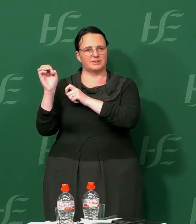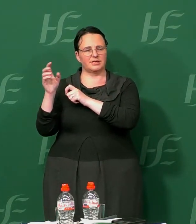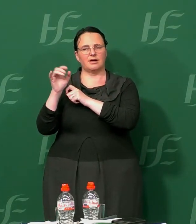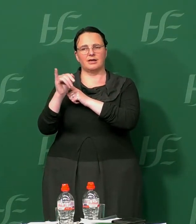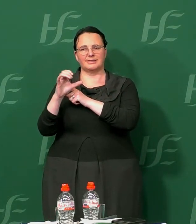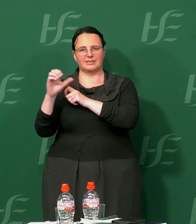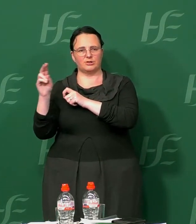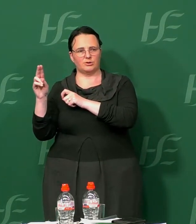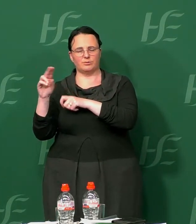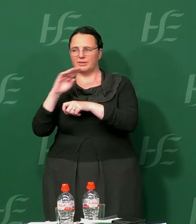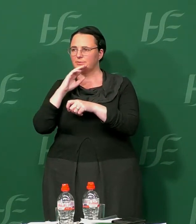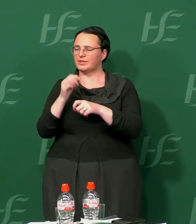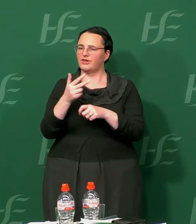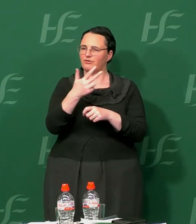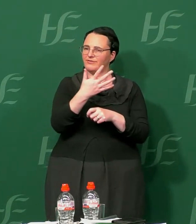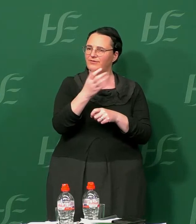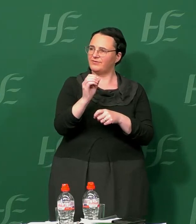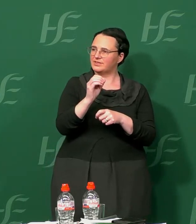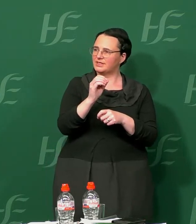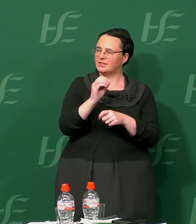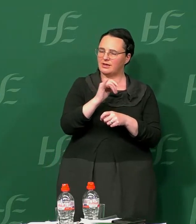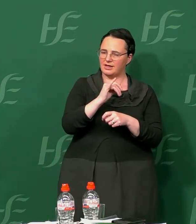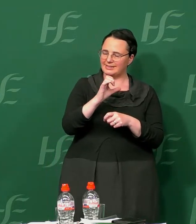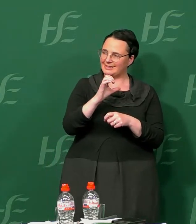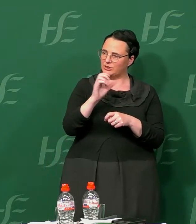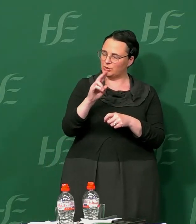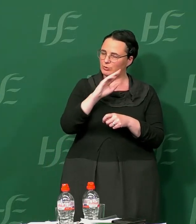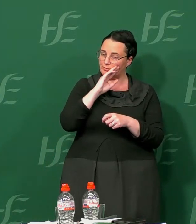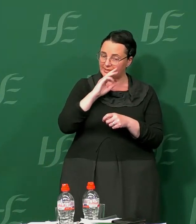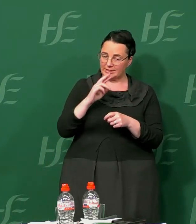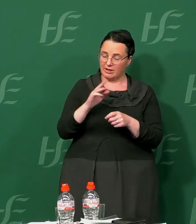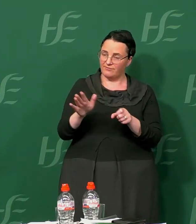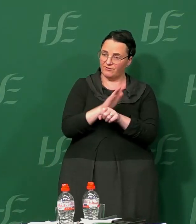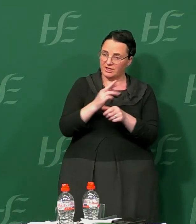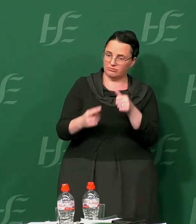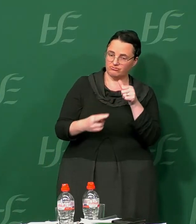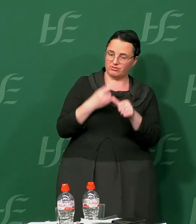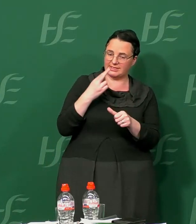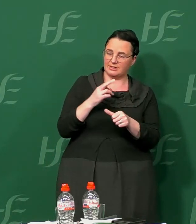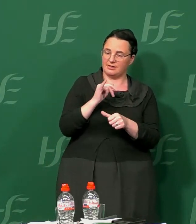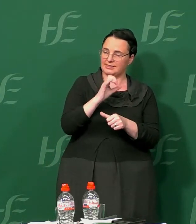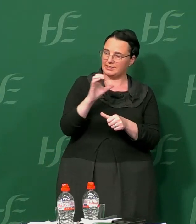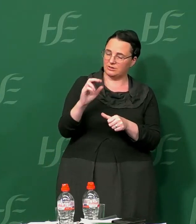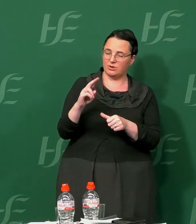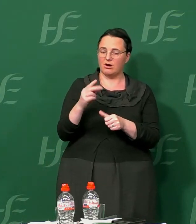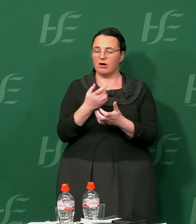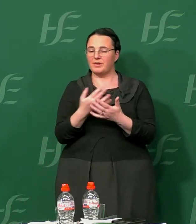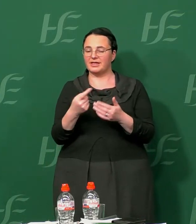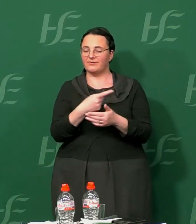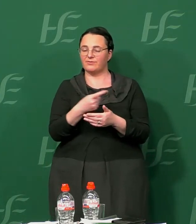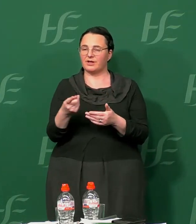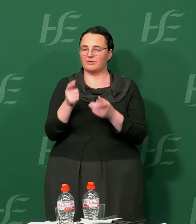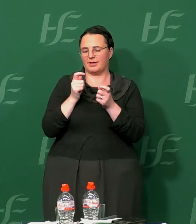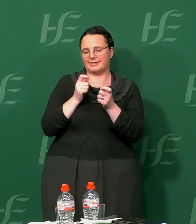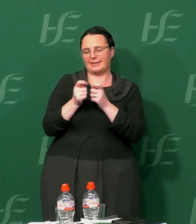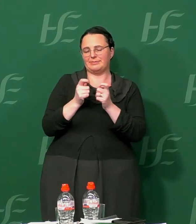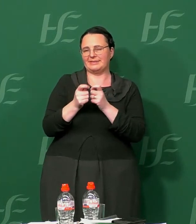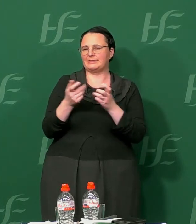350 beds are, fully equipped, fully ready ICU beds, and how many are